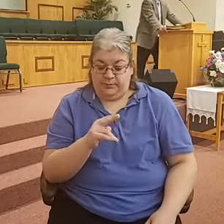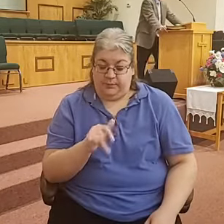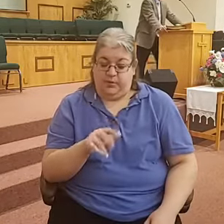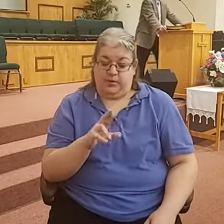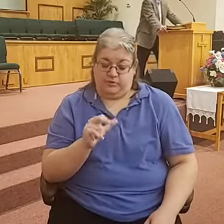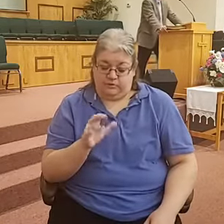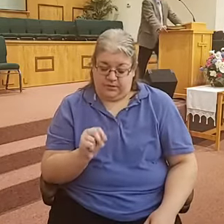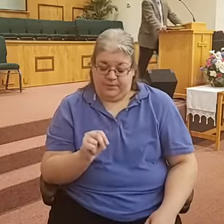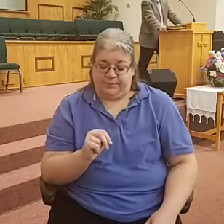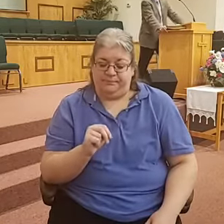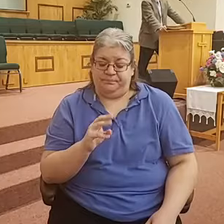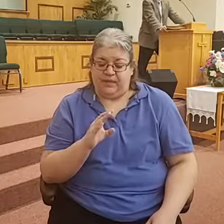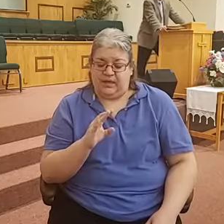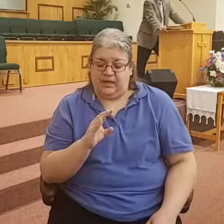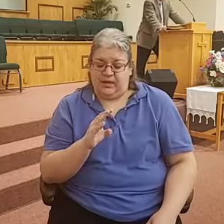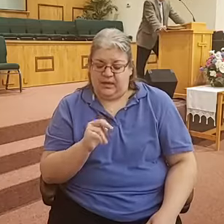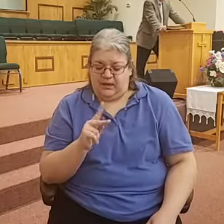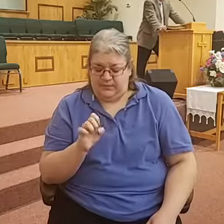Huckabee.